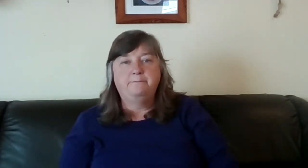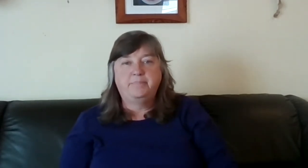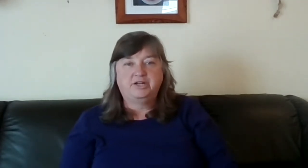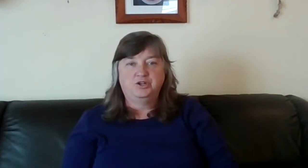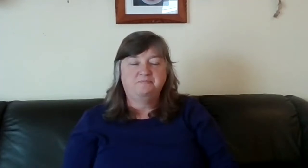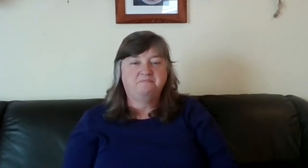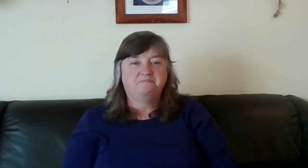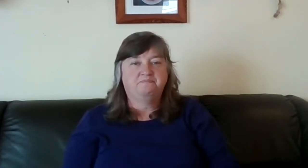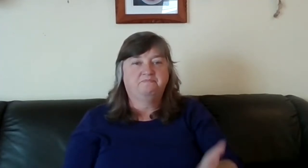Butter,